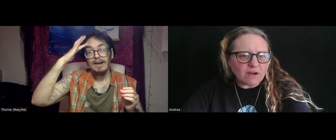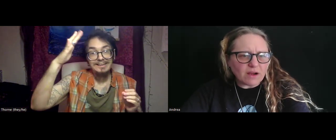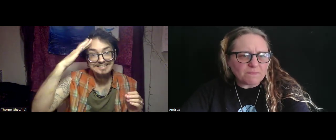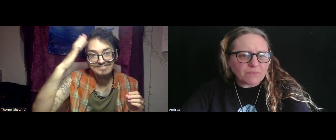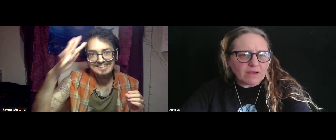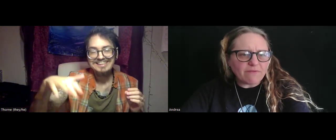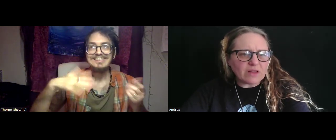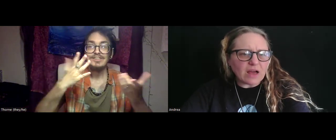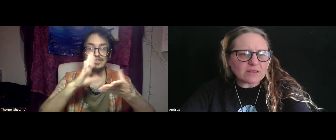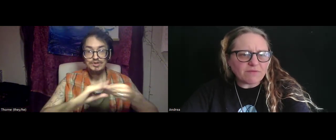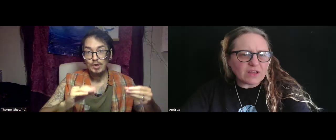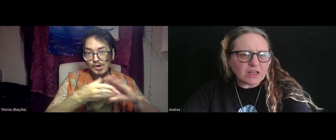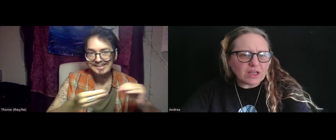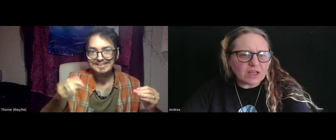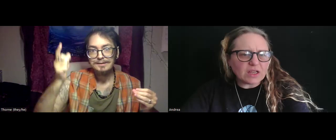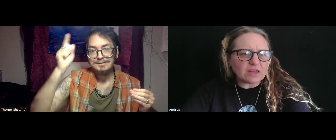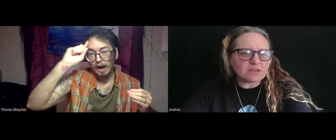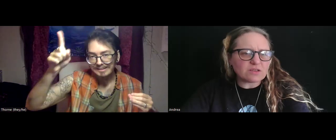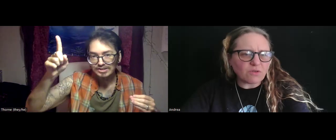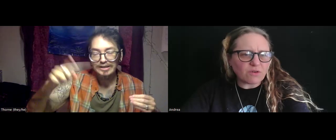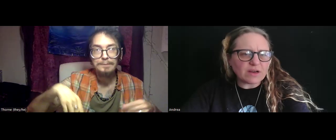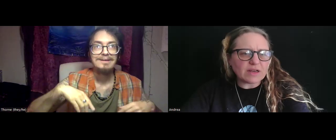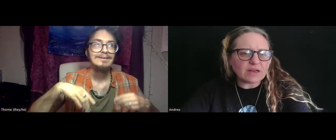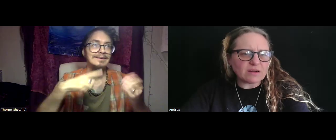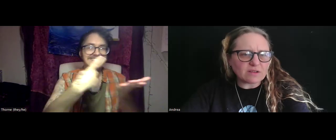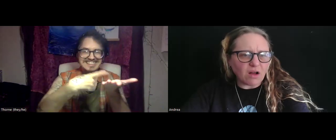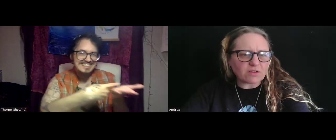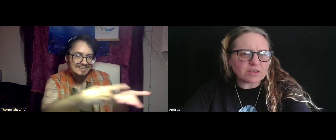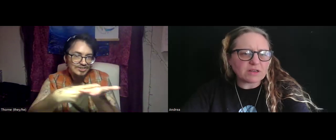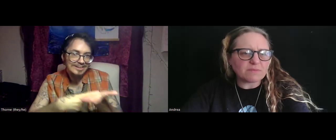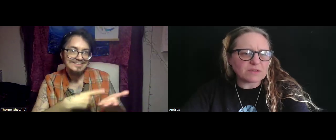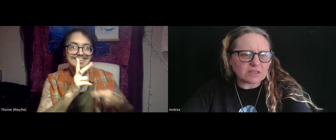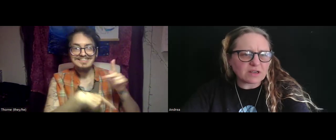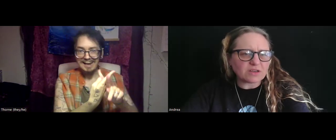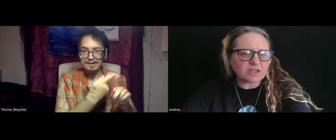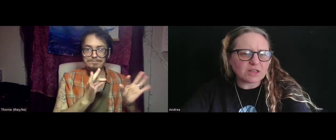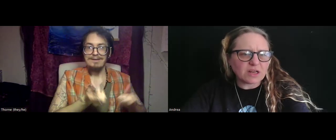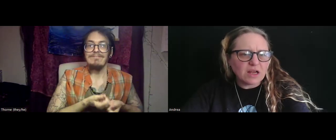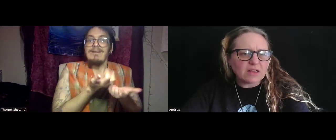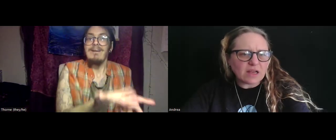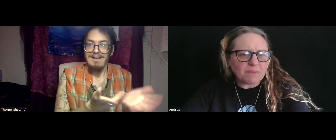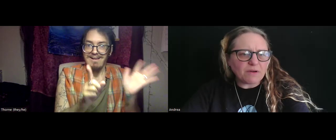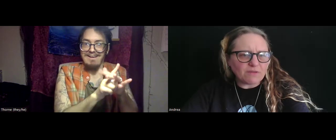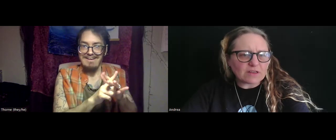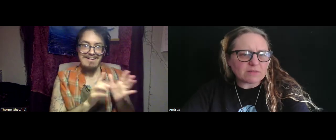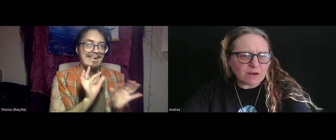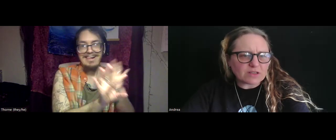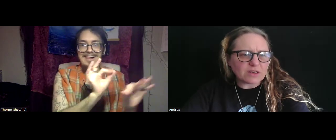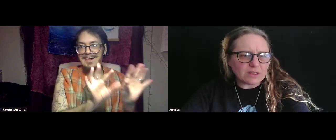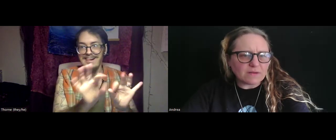a philosophy, story, scholarship, discussion type of expression,